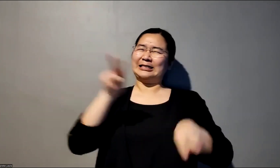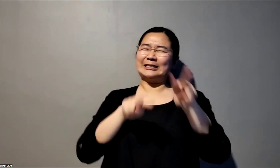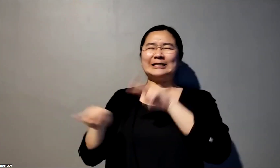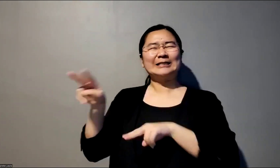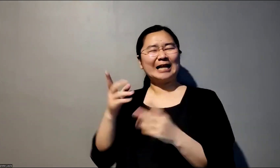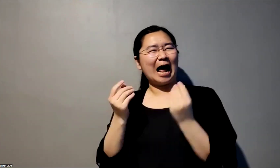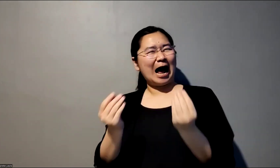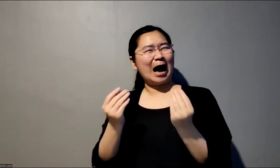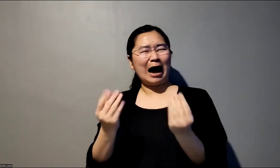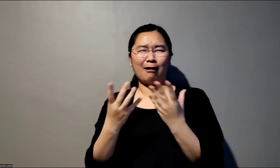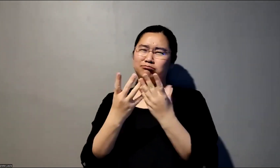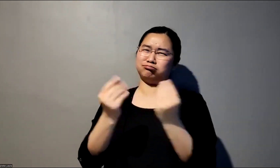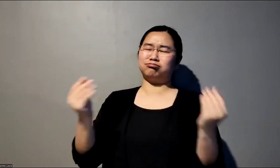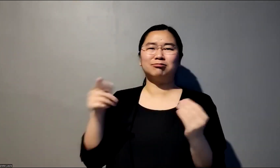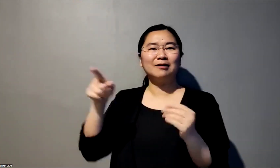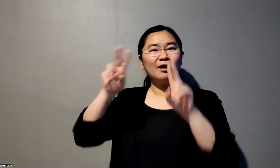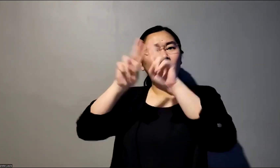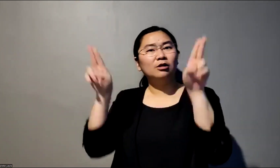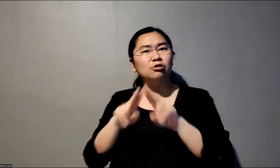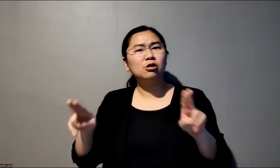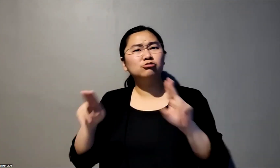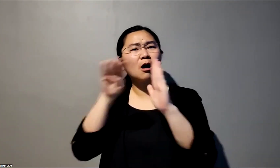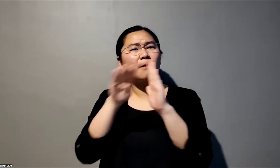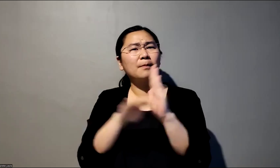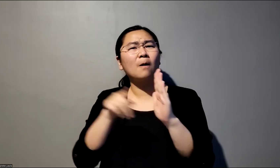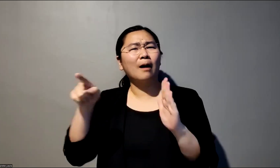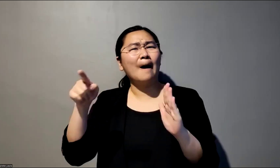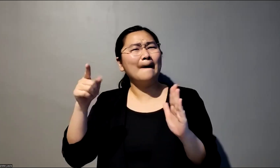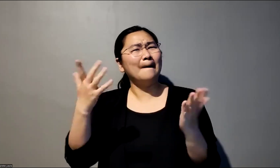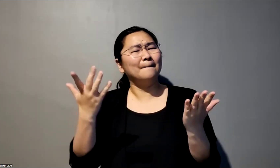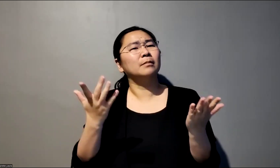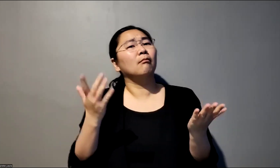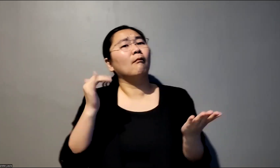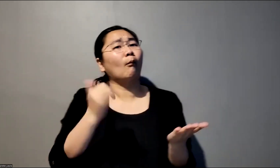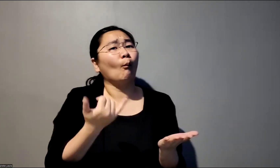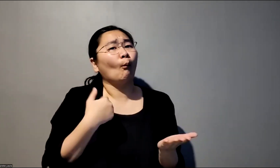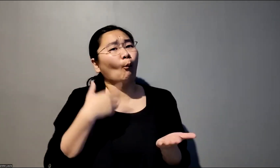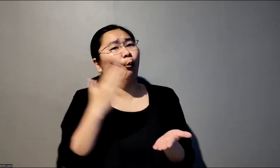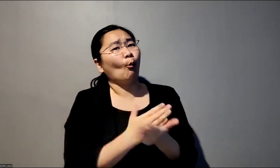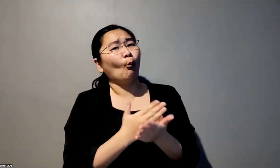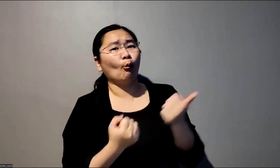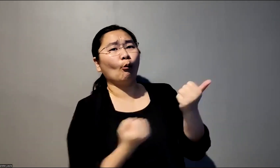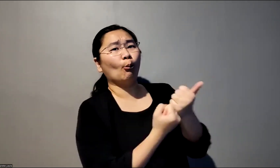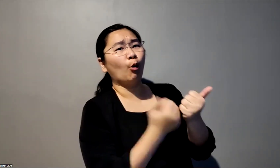them not necessarily in you know I mean in conformity with the